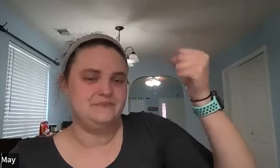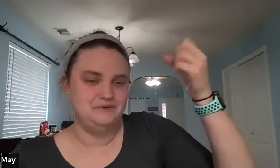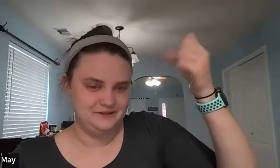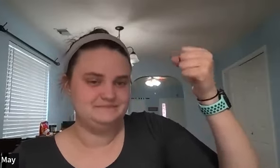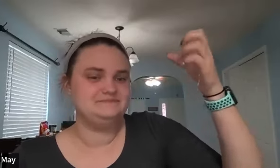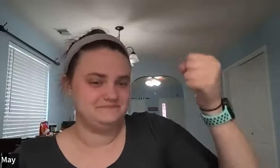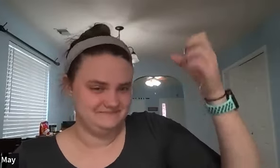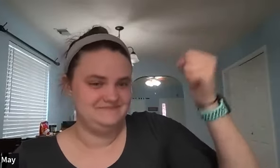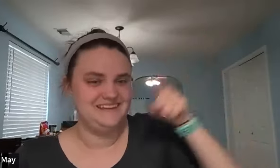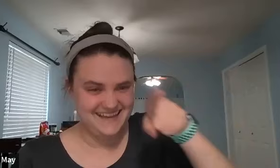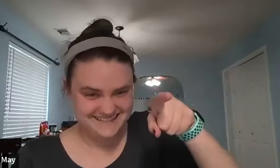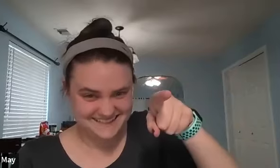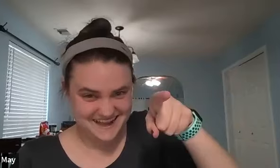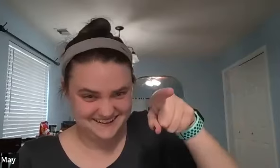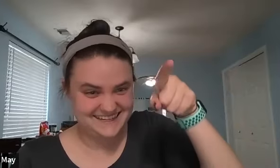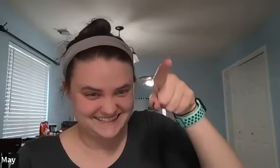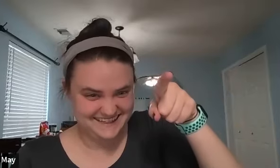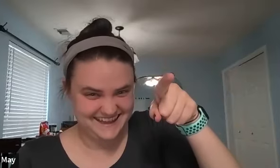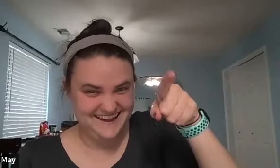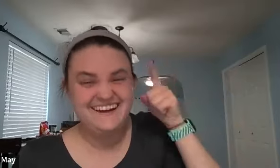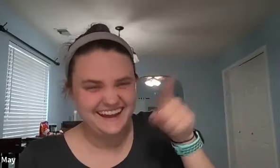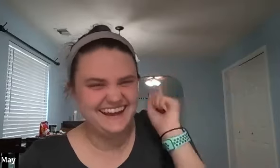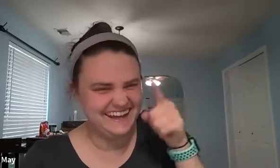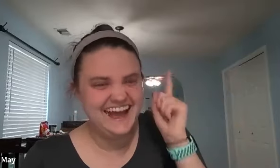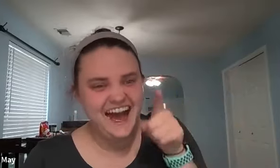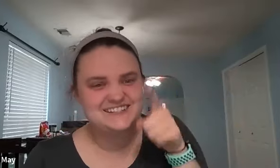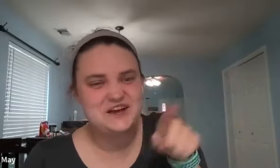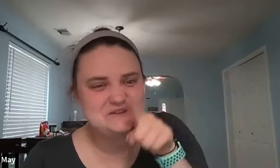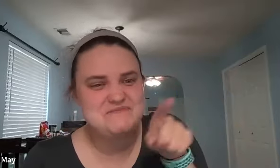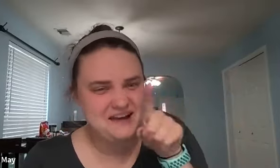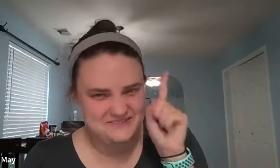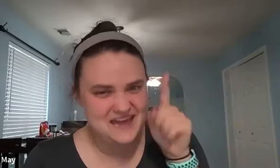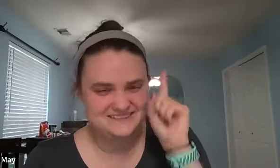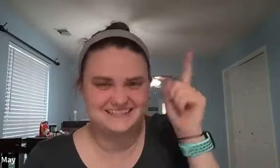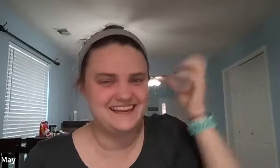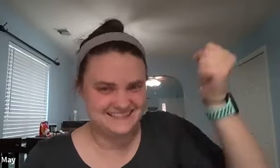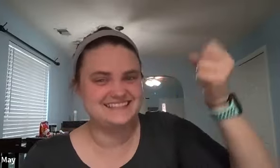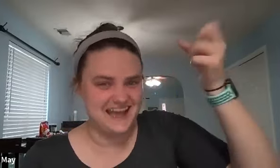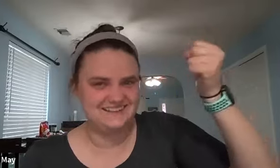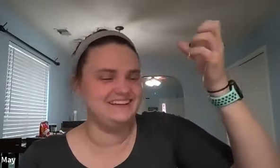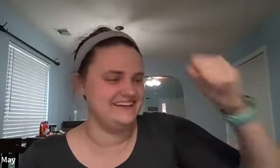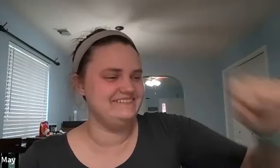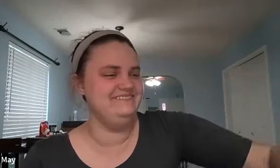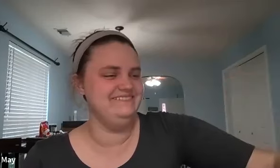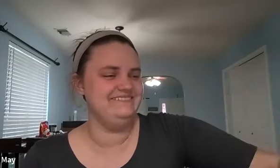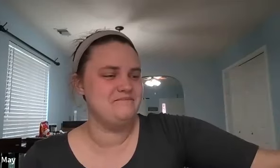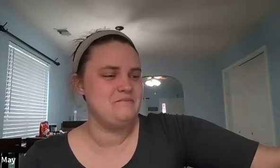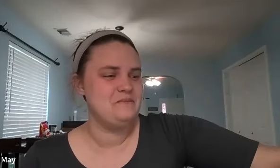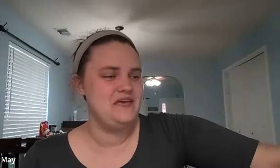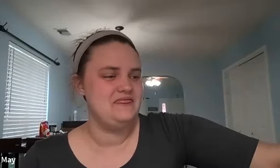milk. Yes, exactly. It is like a cow. I saw you mouth that and I was like, that is exactly it.